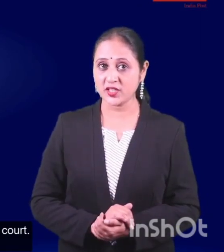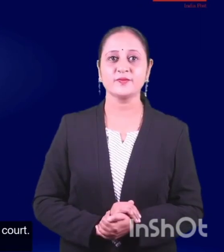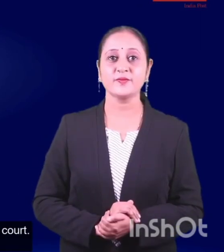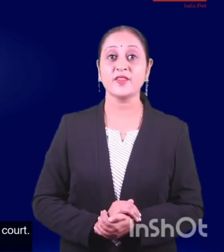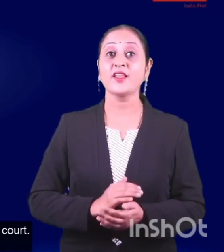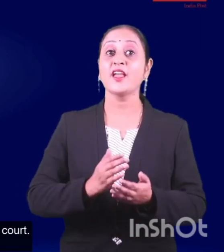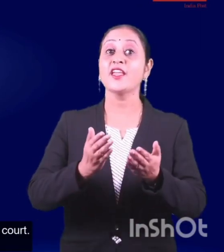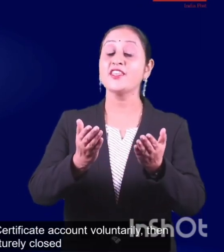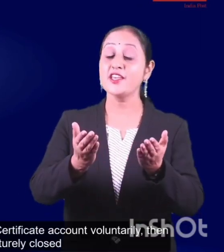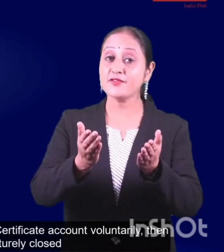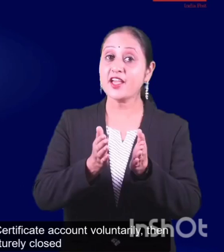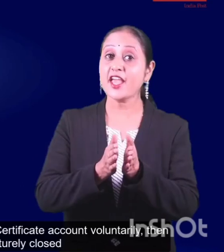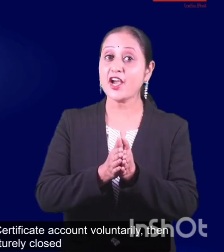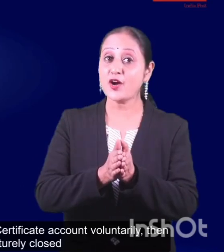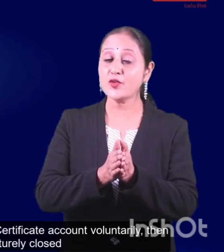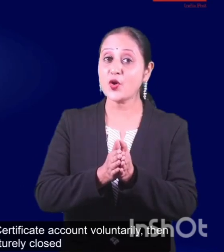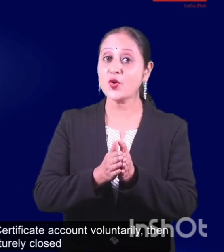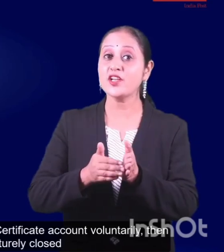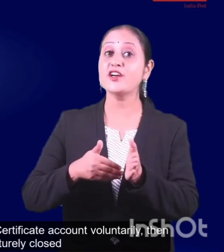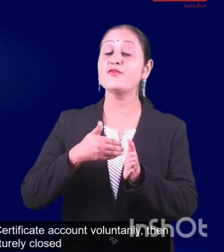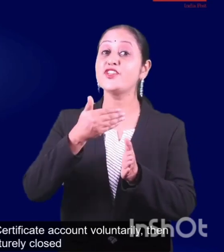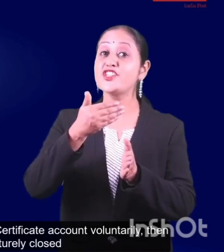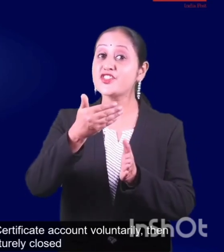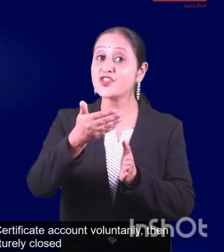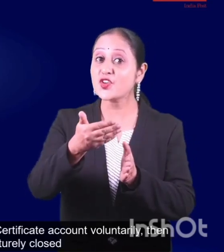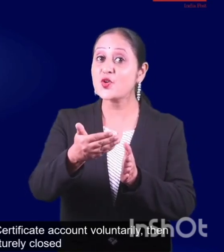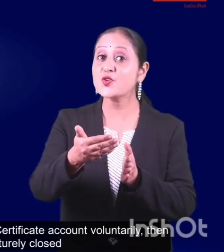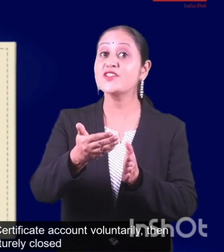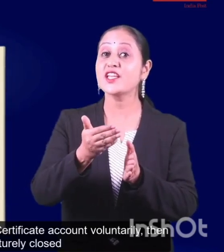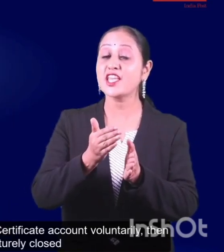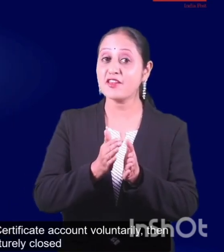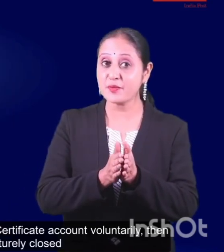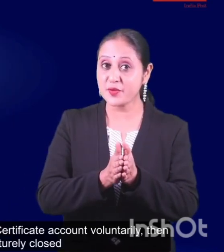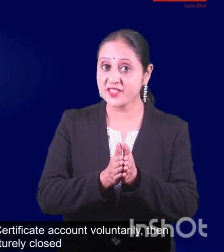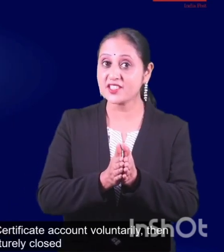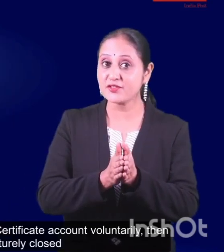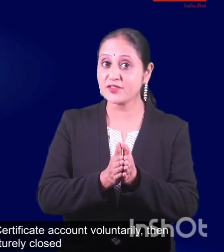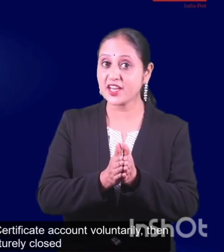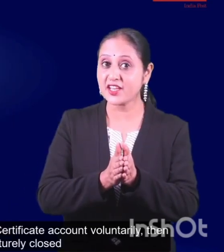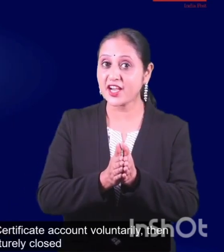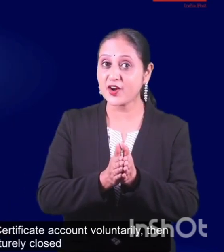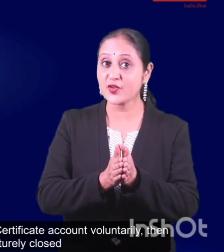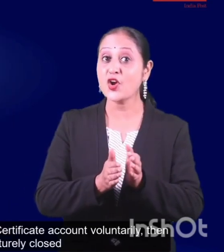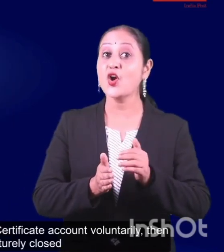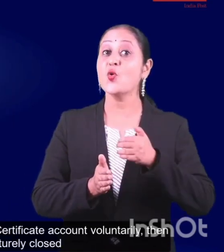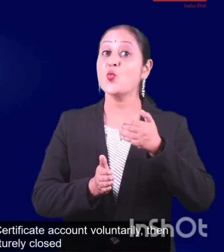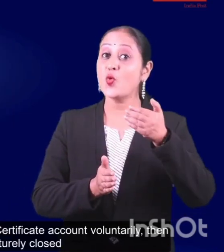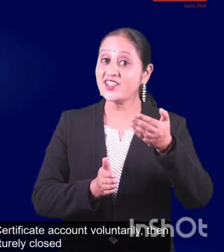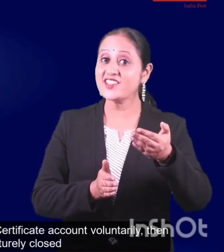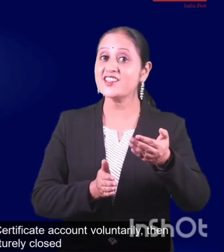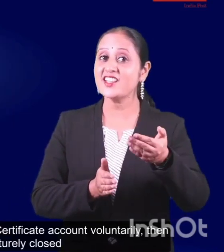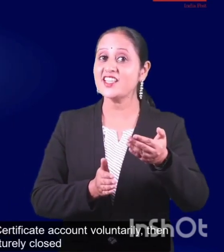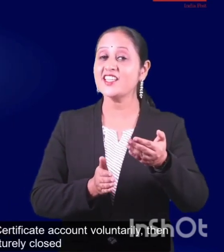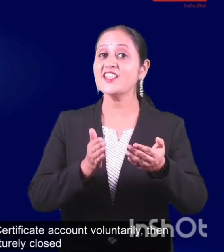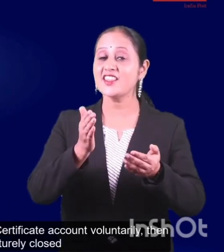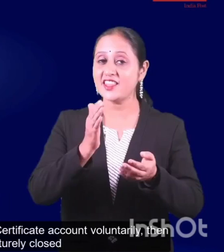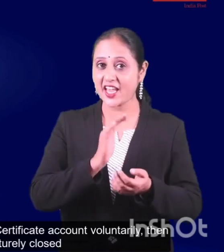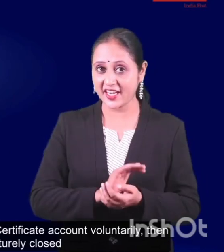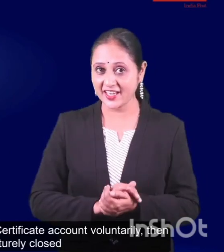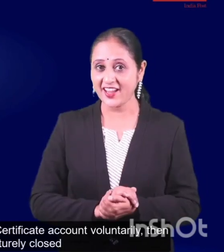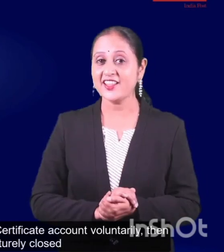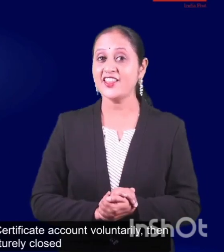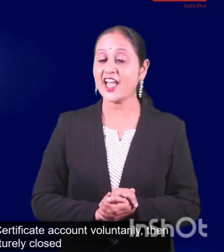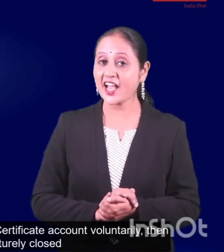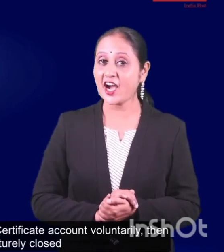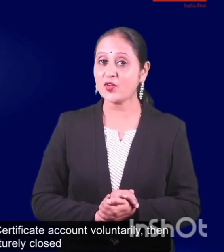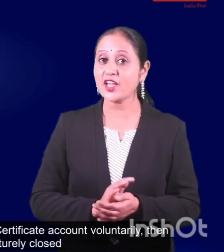ordered by a court, if the account holder wishes to close the KVP certificate account